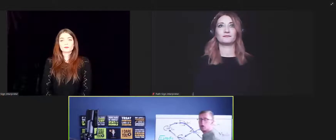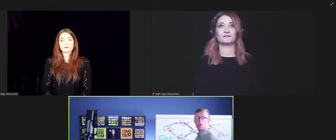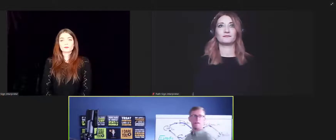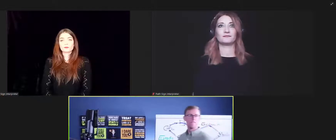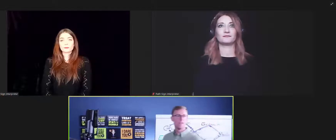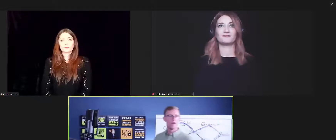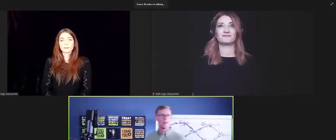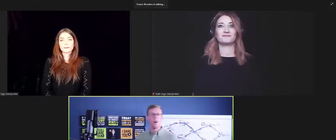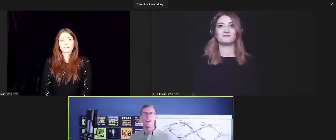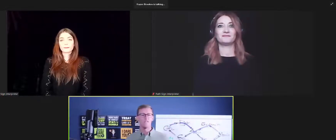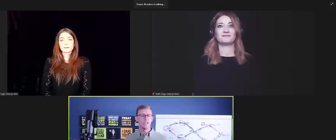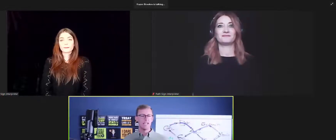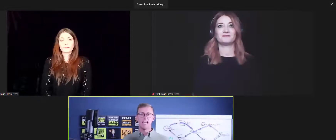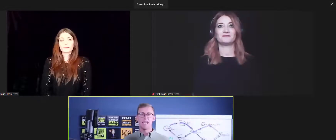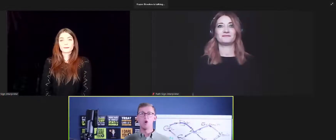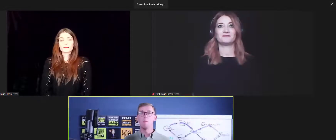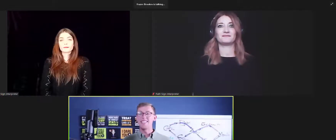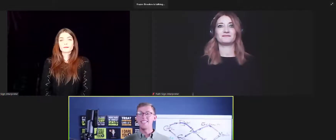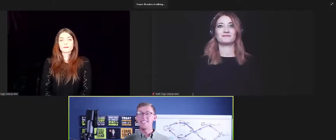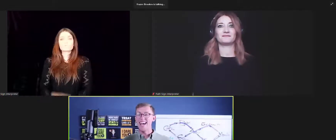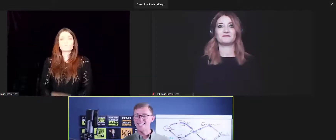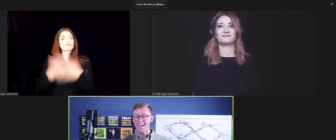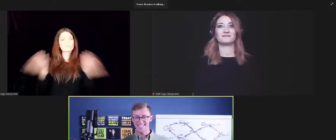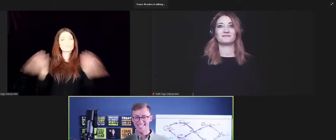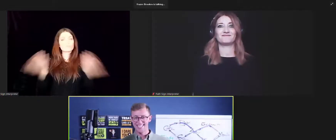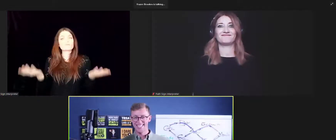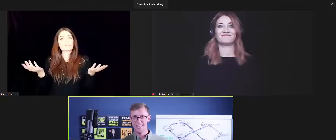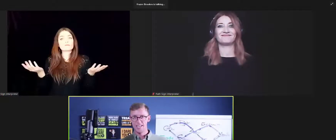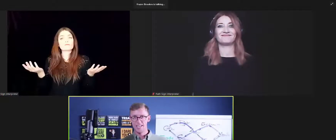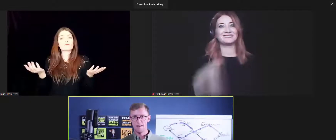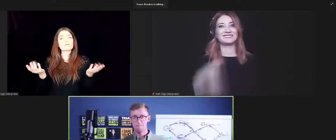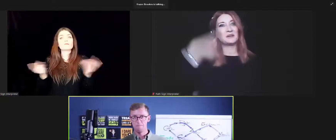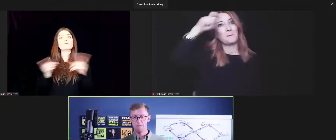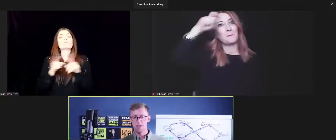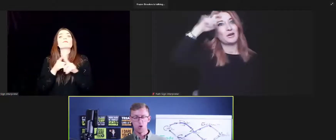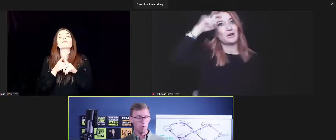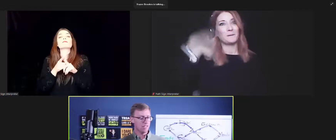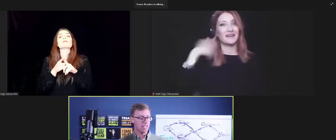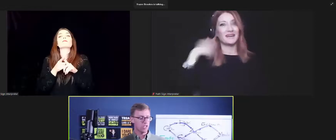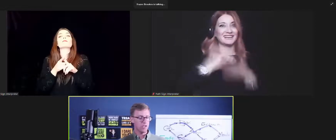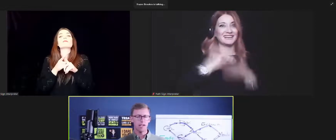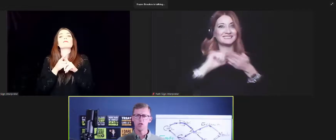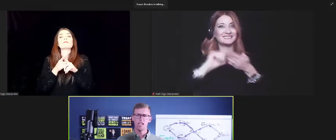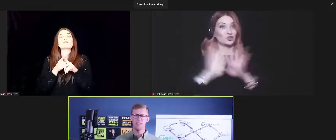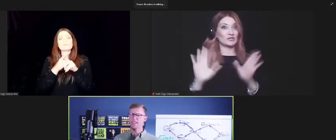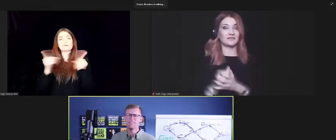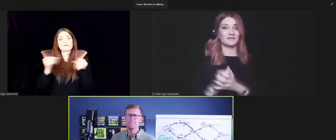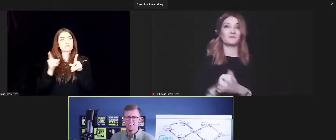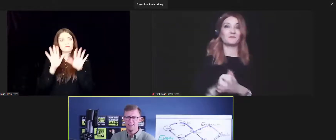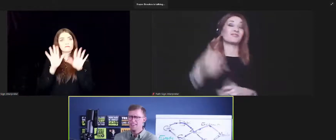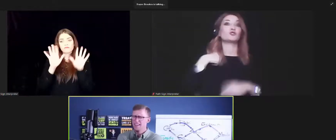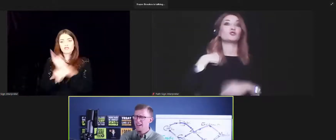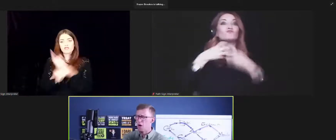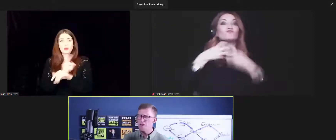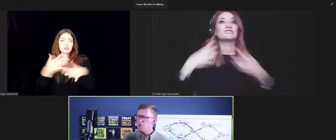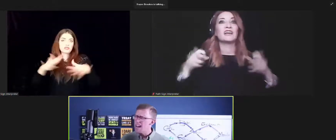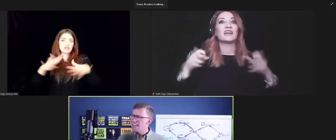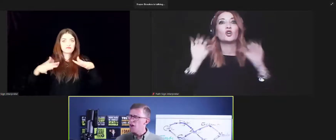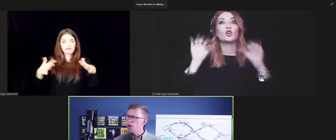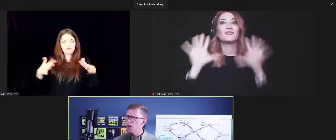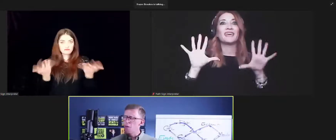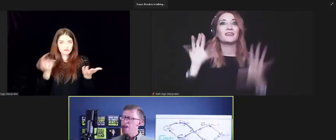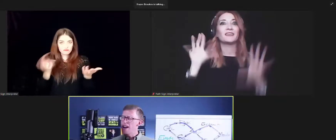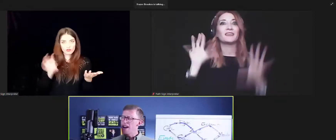Brookes. All right. Took me 10 seconds. Took me 10 seconds. Now you're thinking, are we really